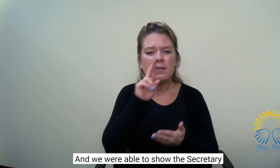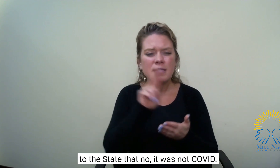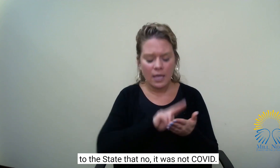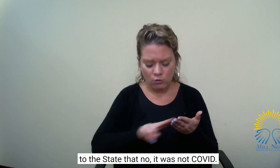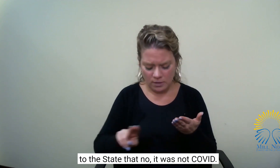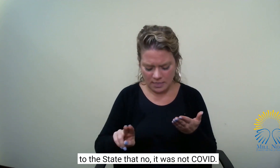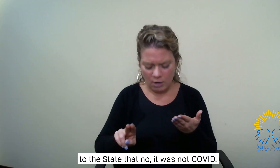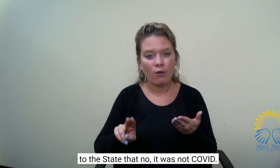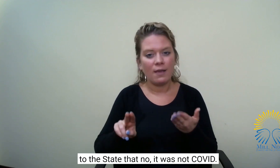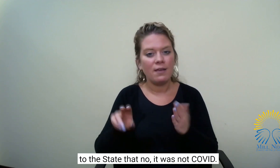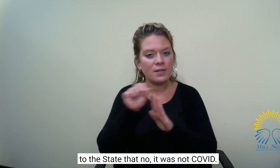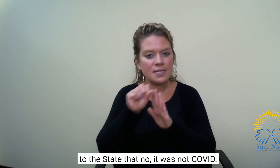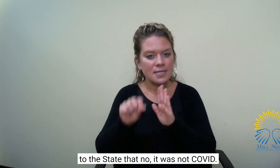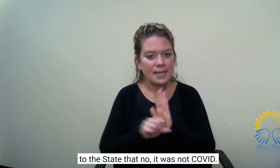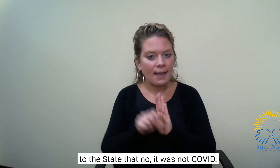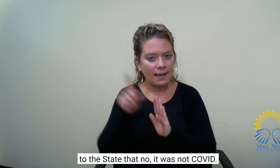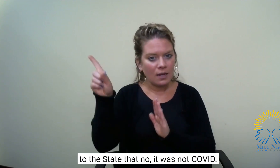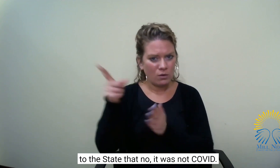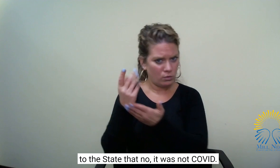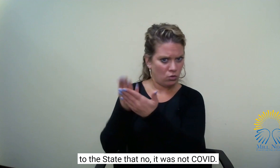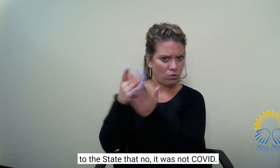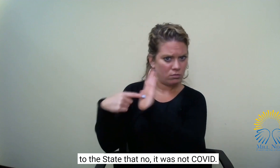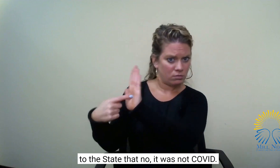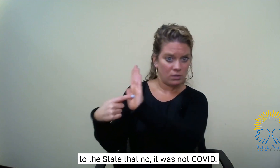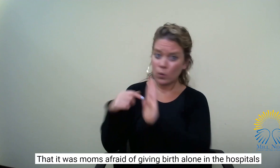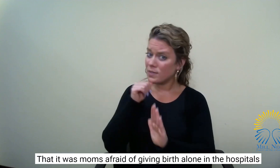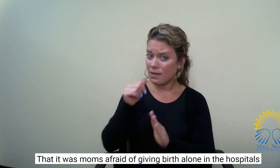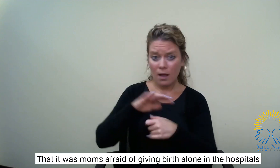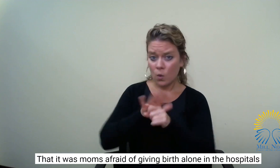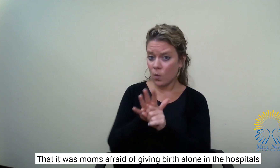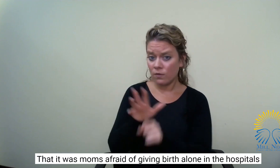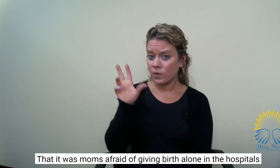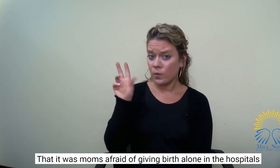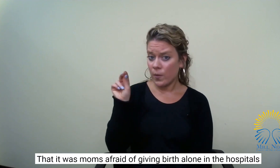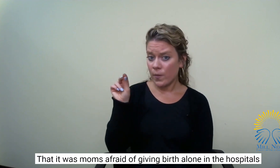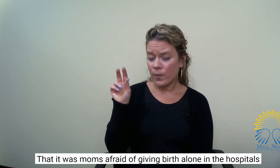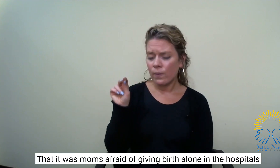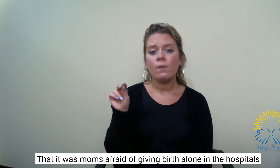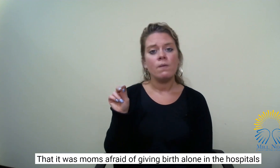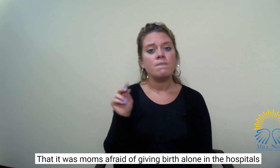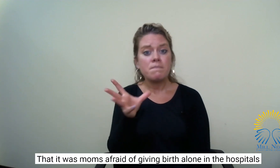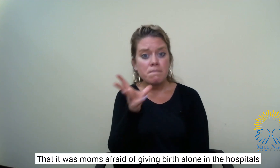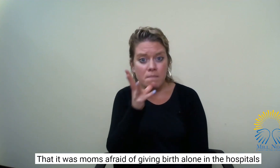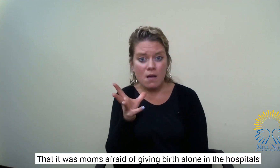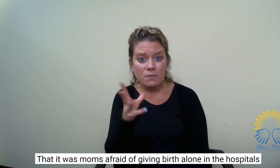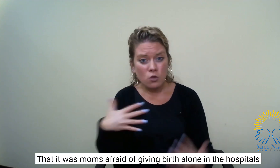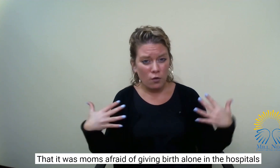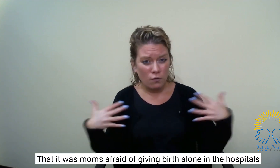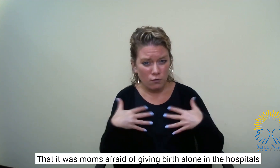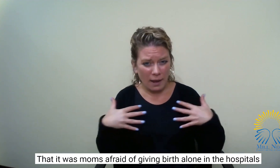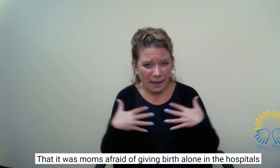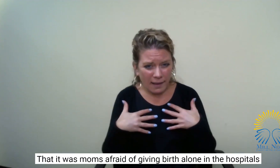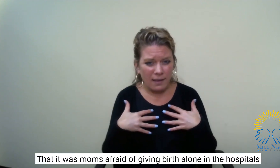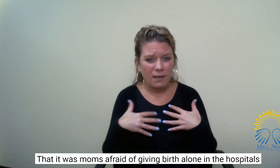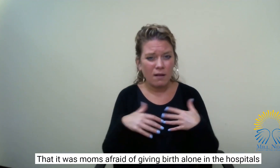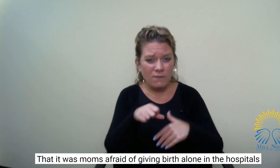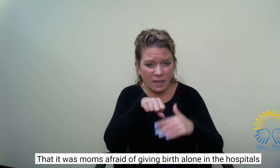the state that no, it was not COVID, that it was moms afraid of giving birth alone